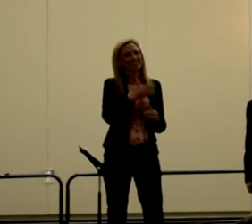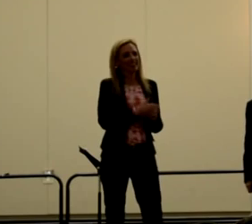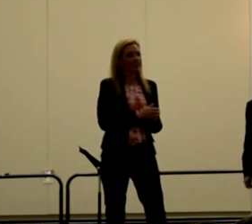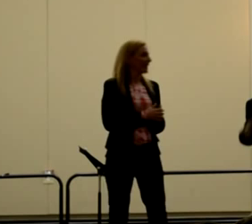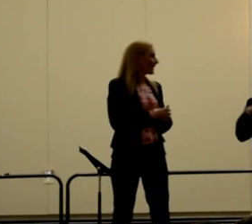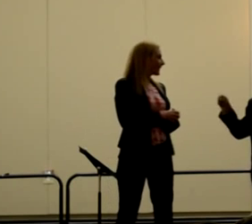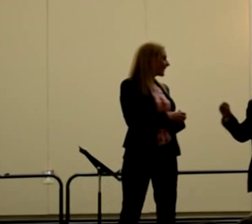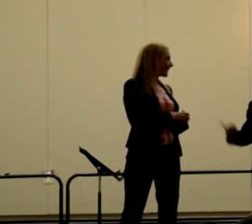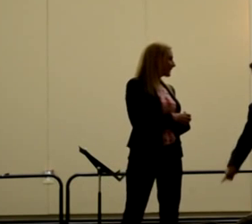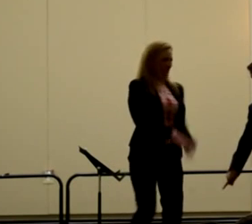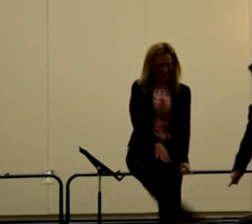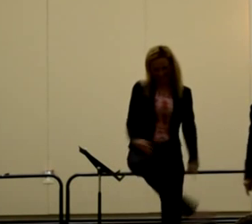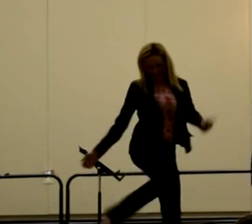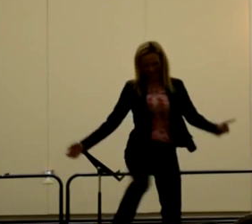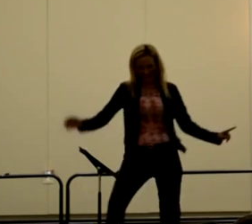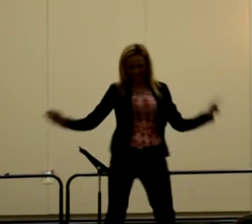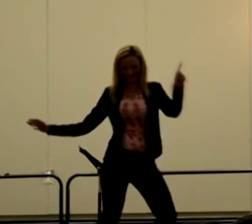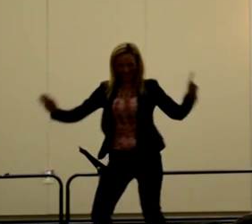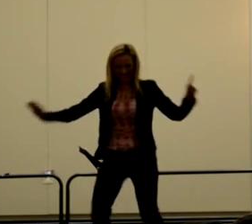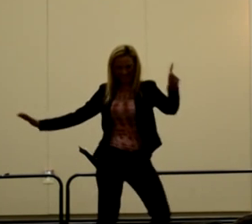And I'm in ASL too now. Thank you. Thank you. Keep up the good work. And love your shoes.